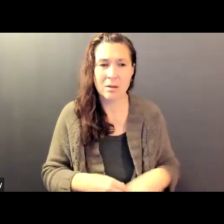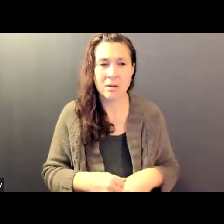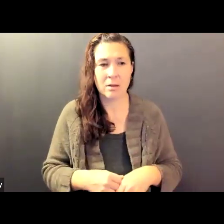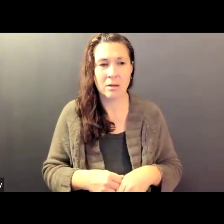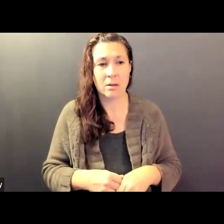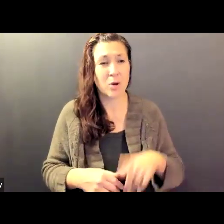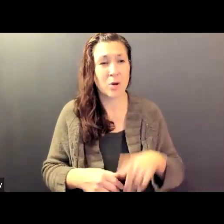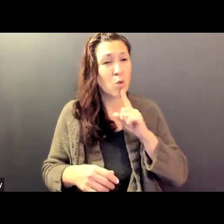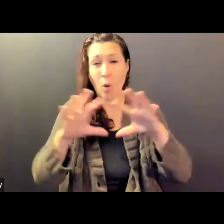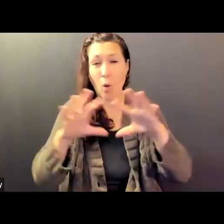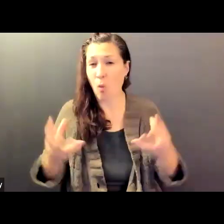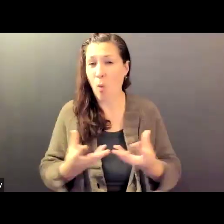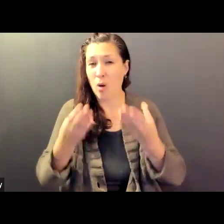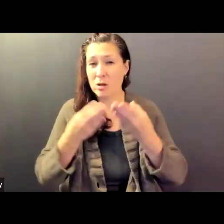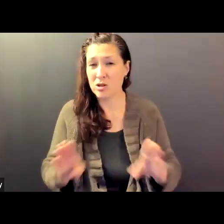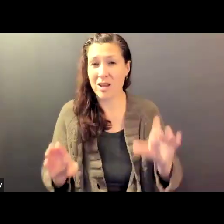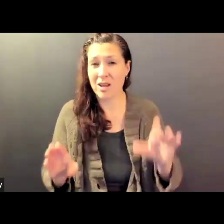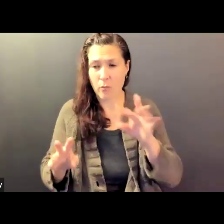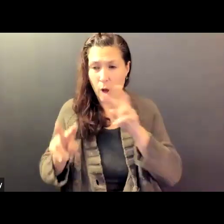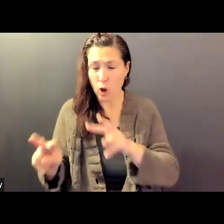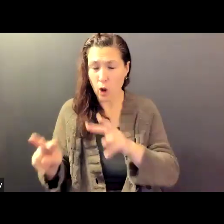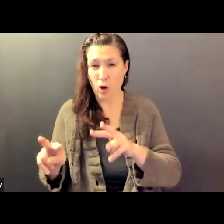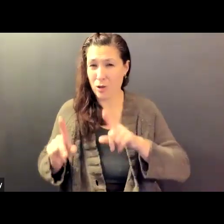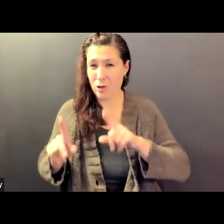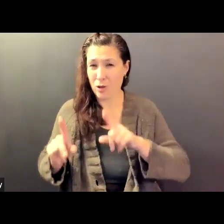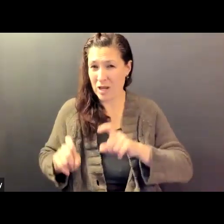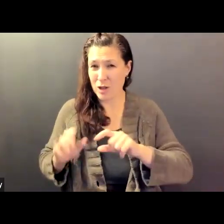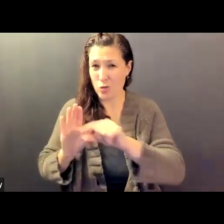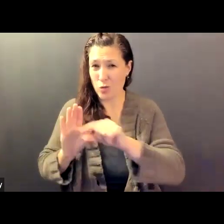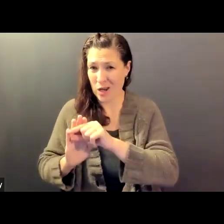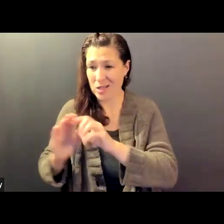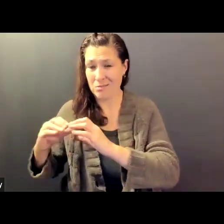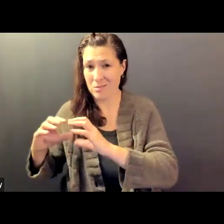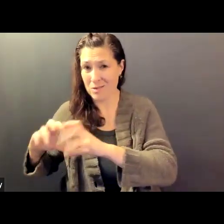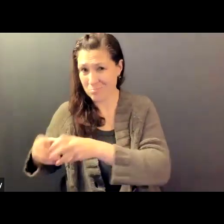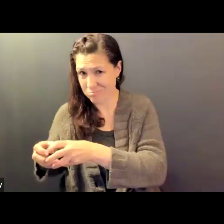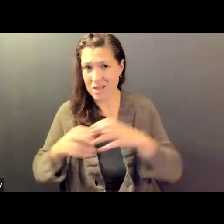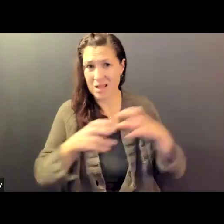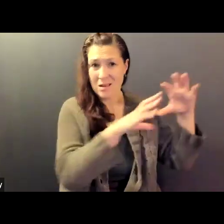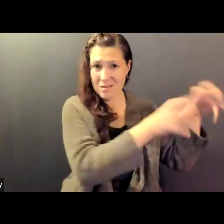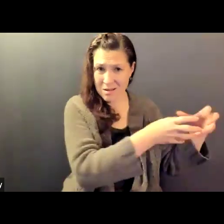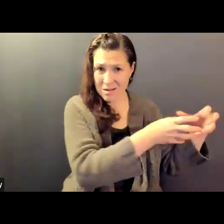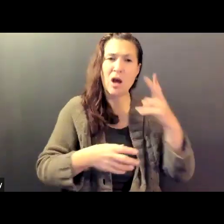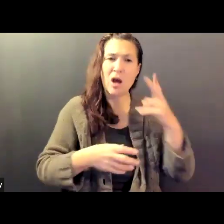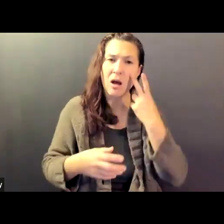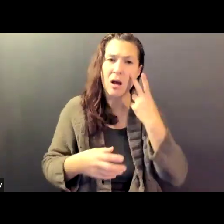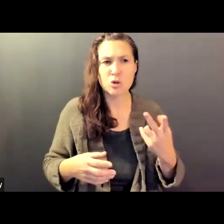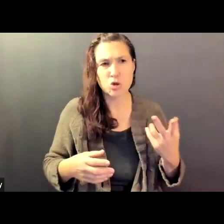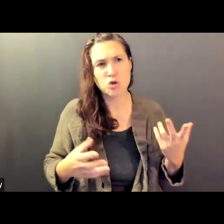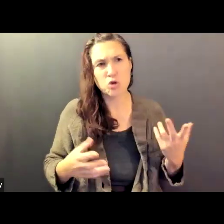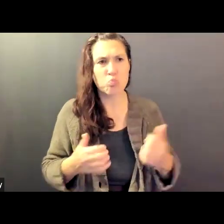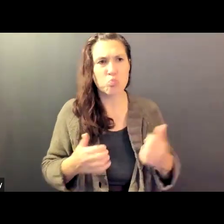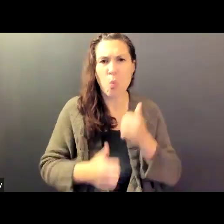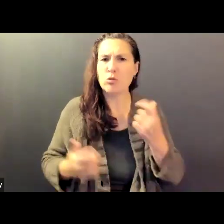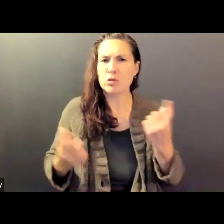look at just those rollout grades in the schools we're doing implementation, we see things working mostly as